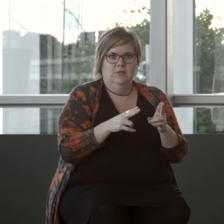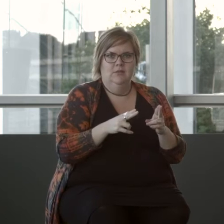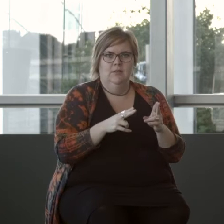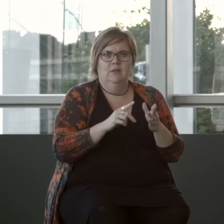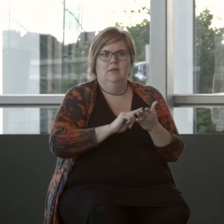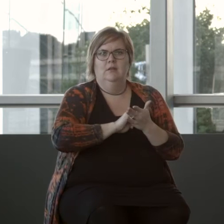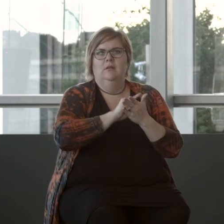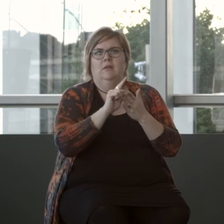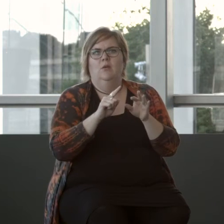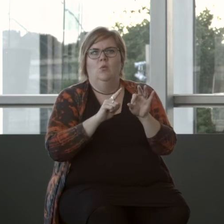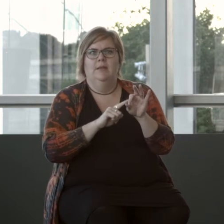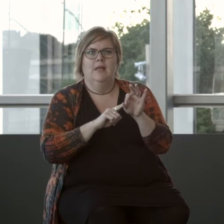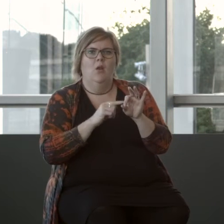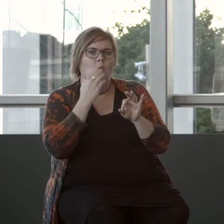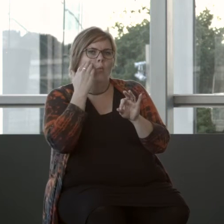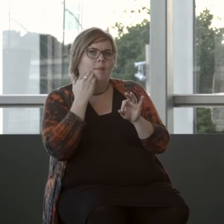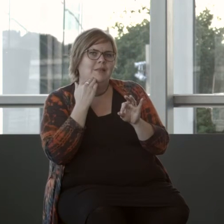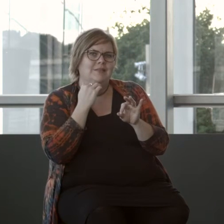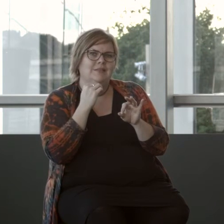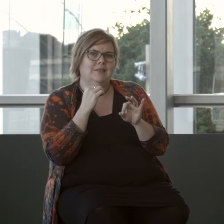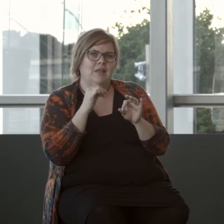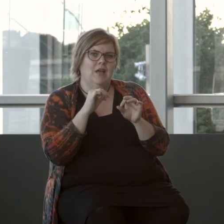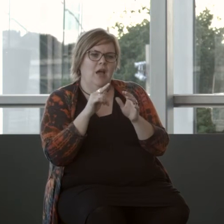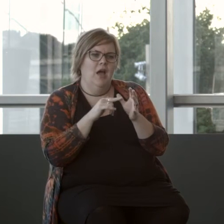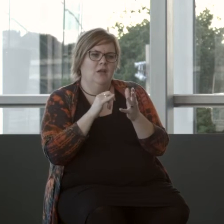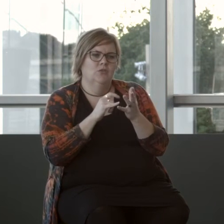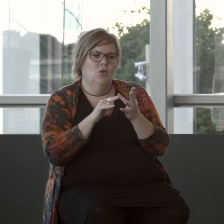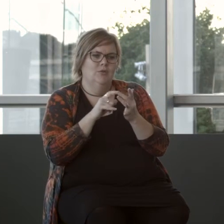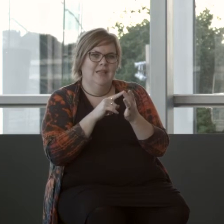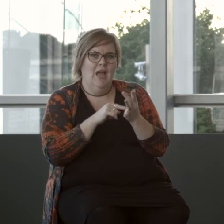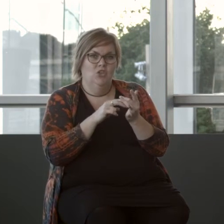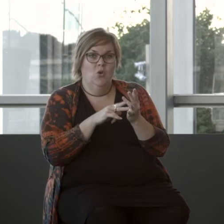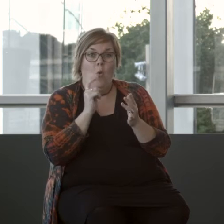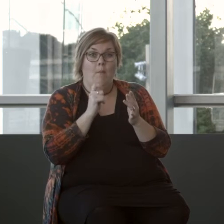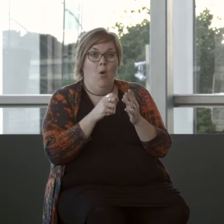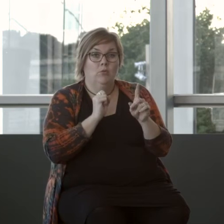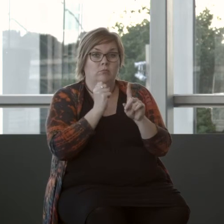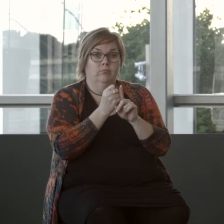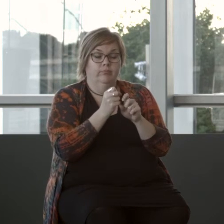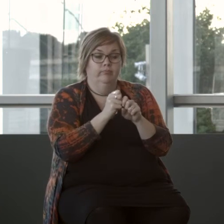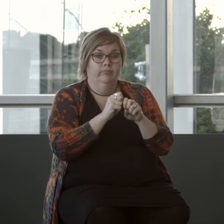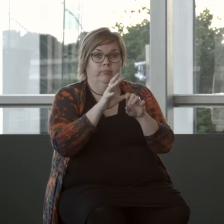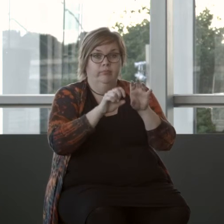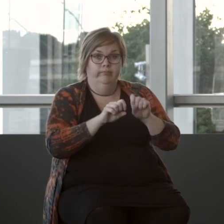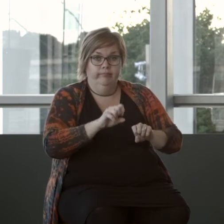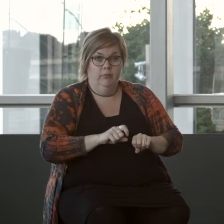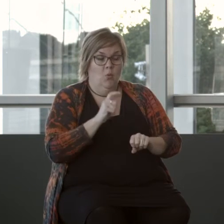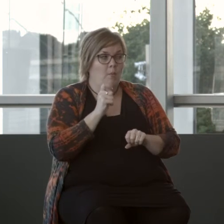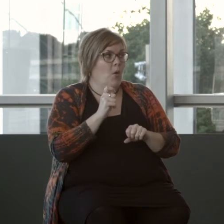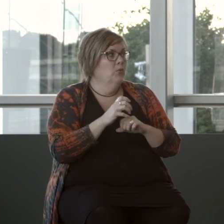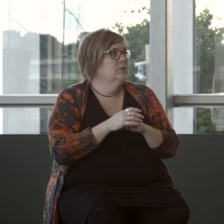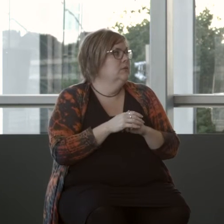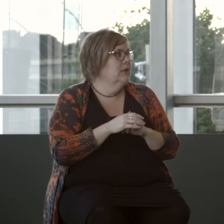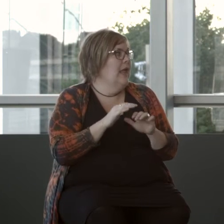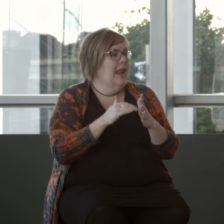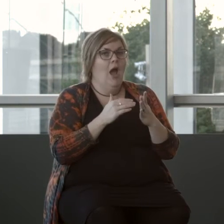purchased by the Queensland Women's Historical Association, saved from demolition, you know, an amazing story. And now it's a museum and you